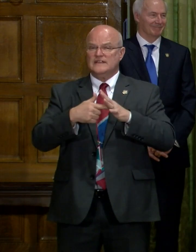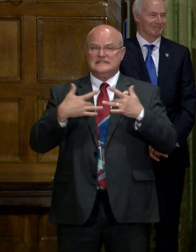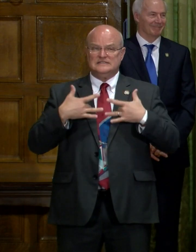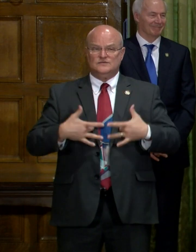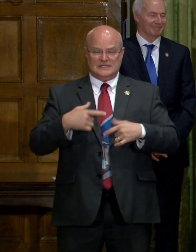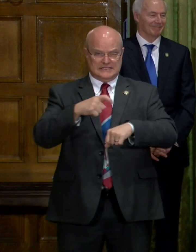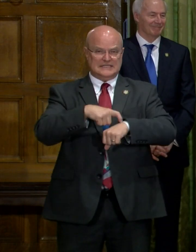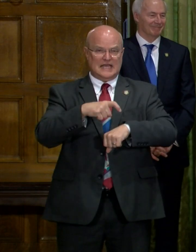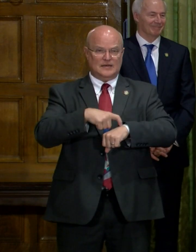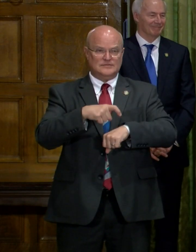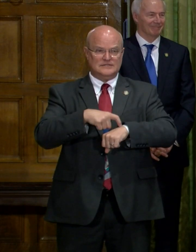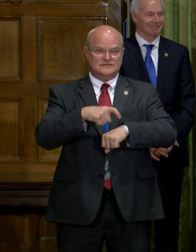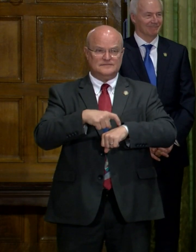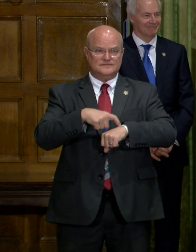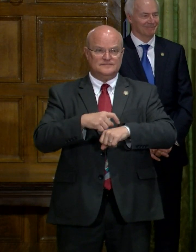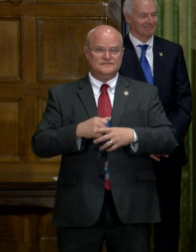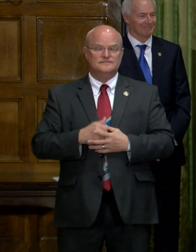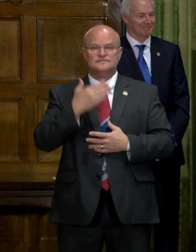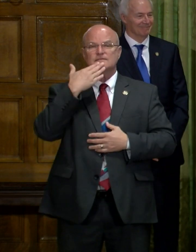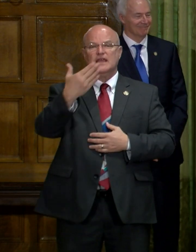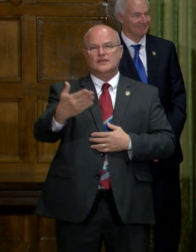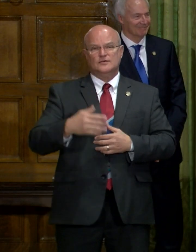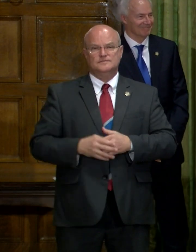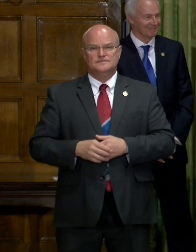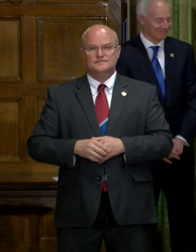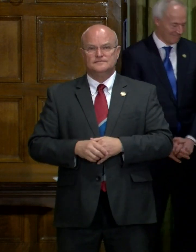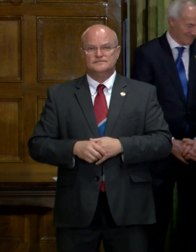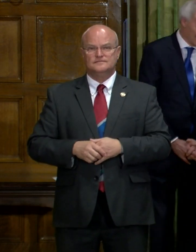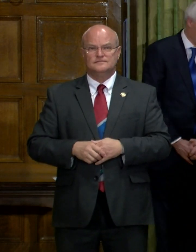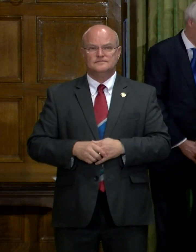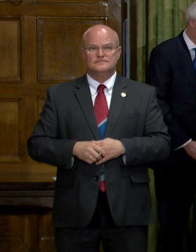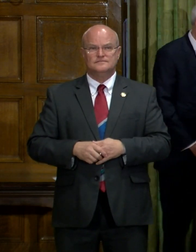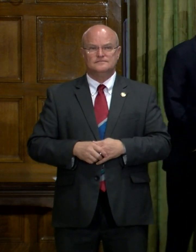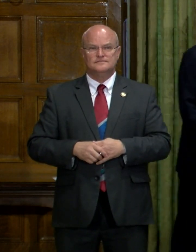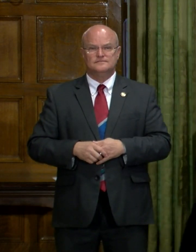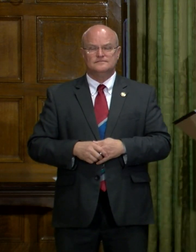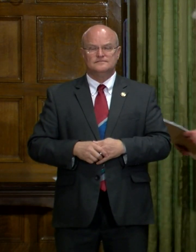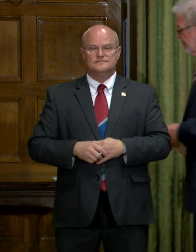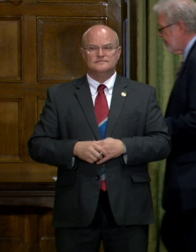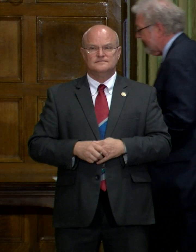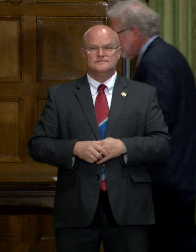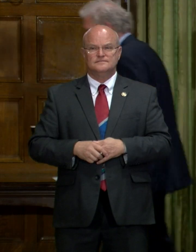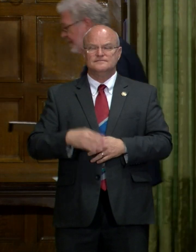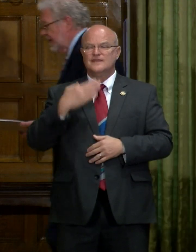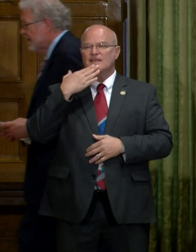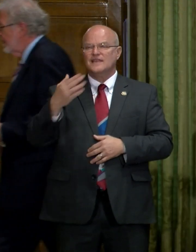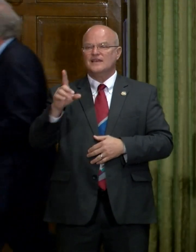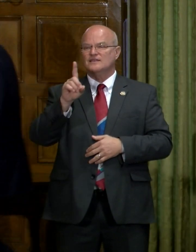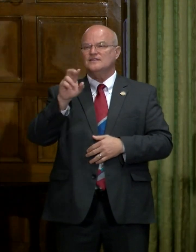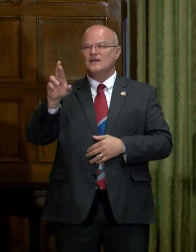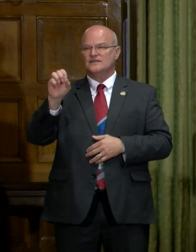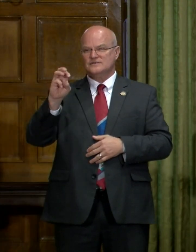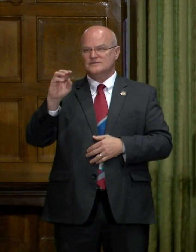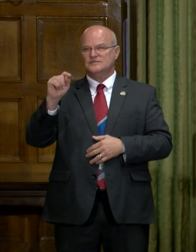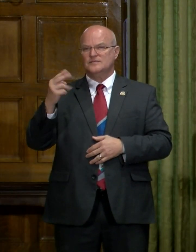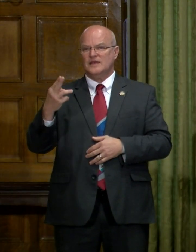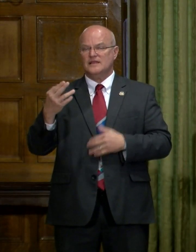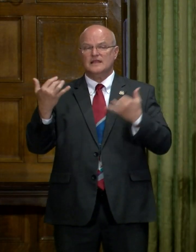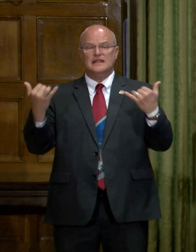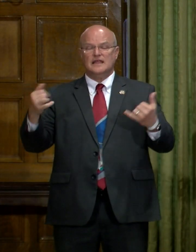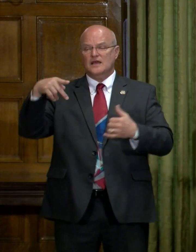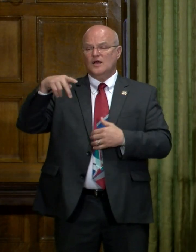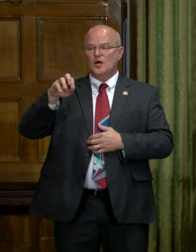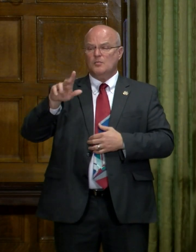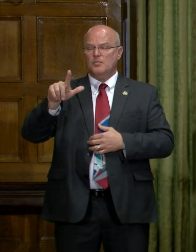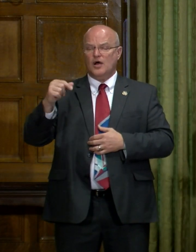distressing times. Thank you. Thank you, Dr. Smith. And then, Paula,